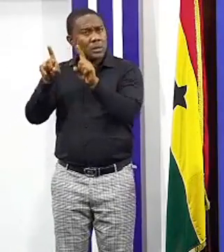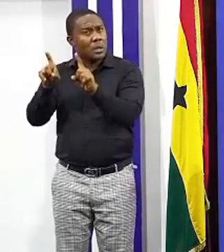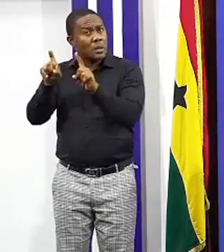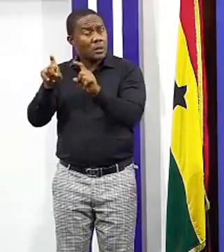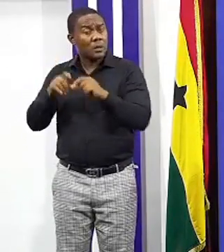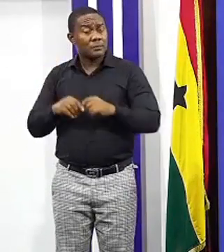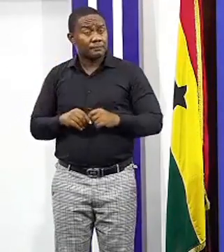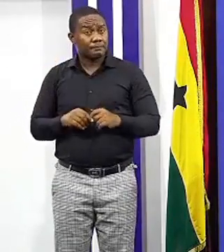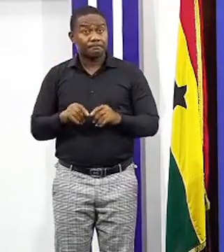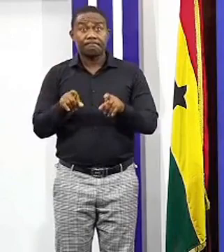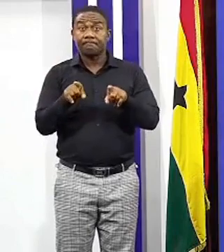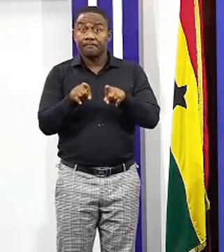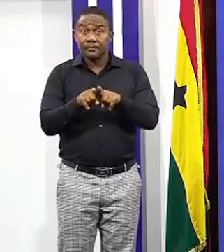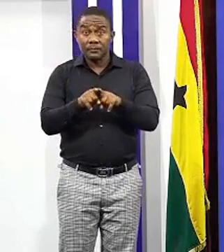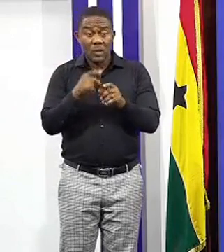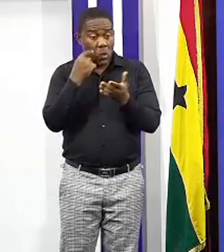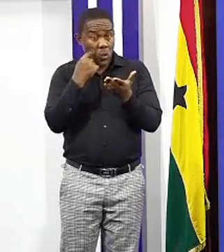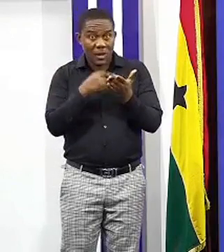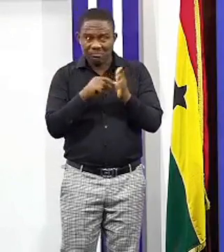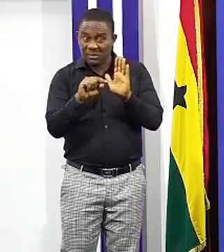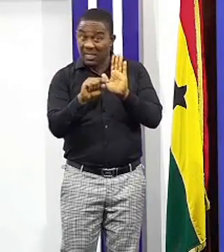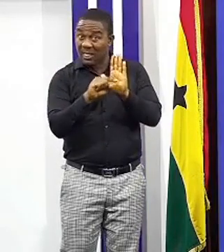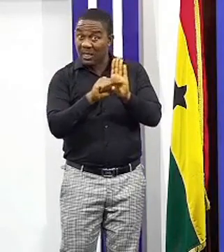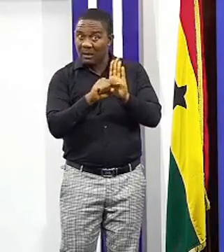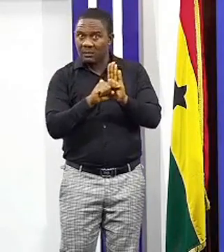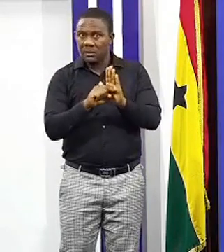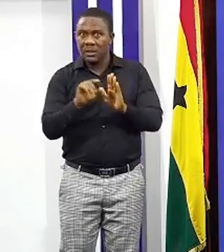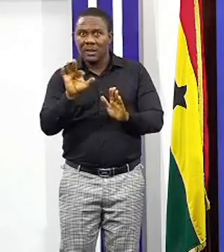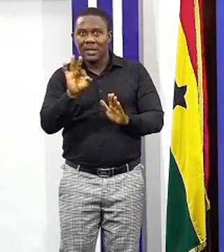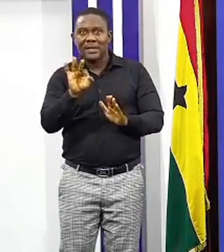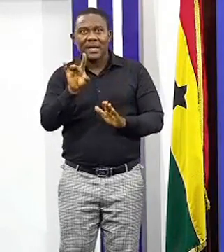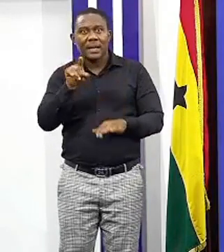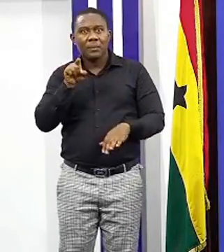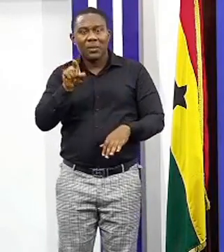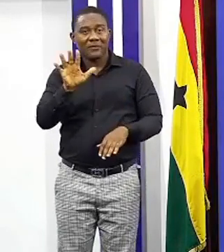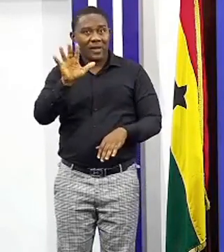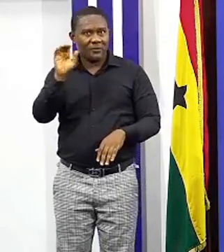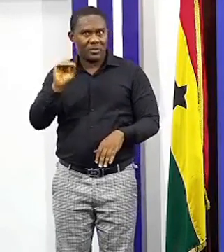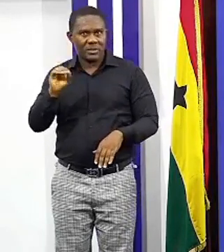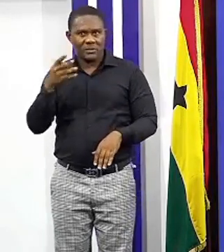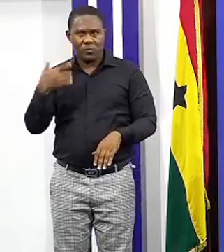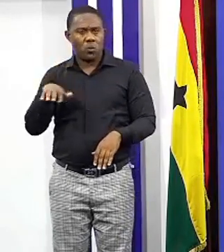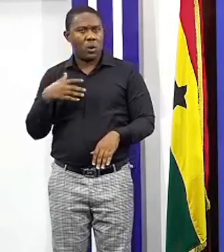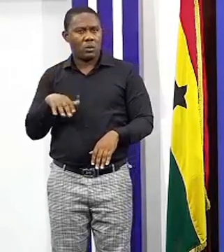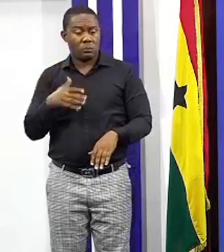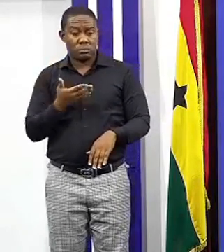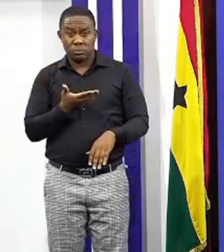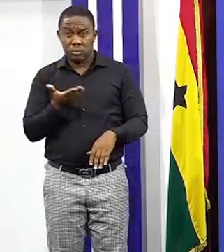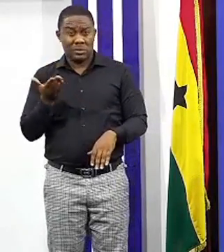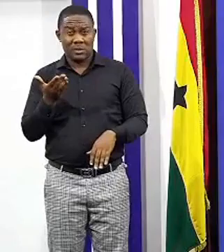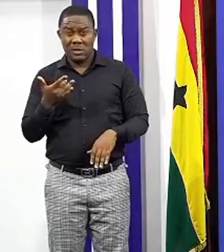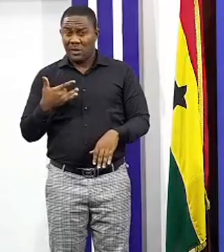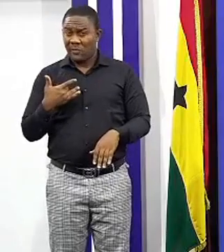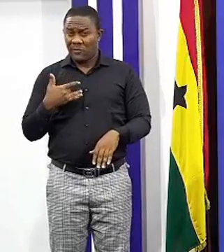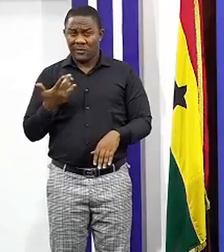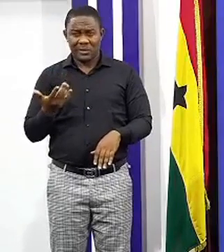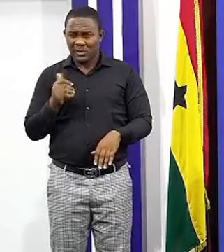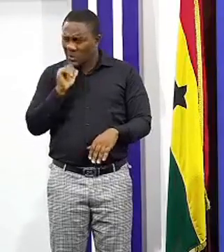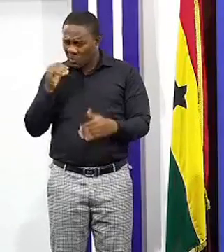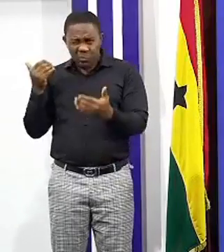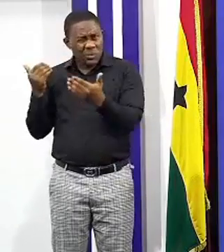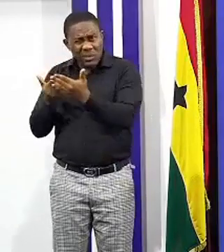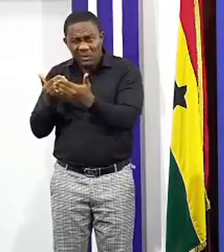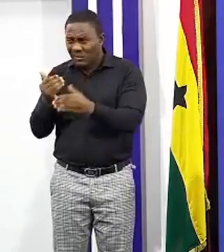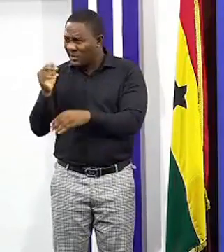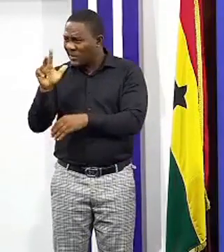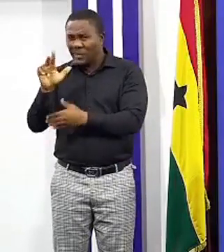if you look at even a negative rate, it's about 98.5%. So we are not getting near, or we'll never get